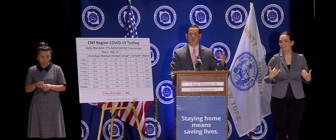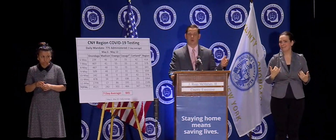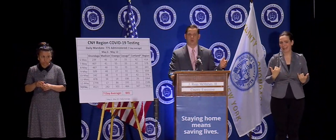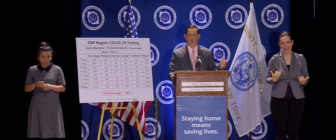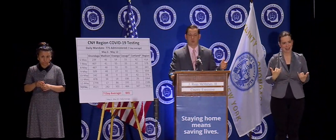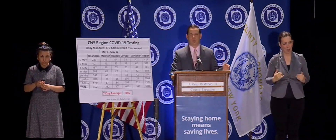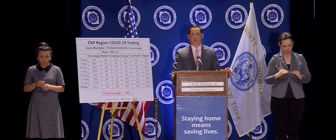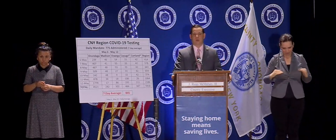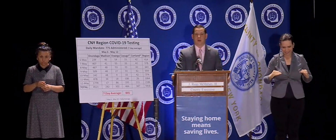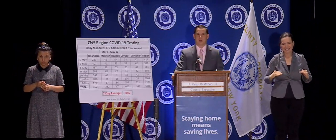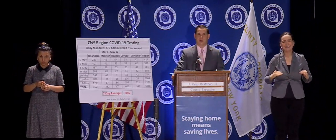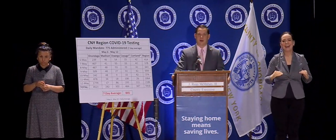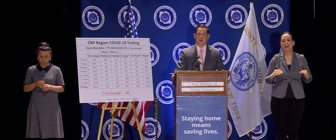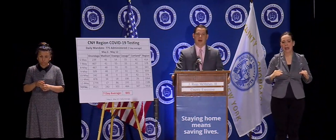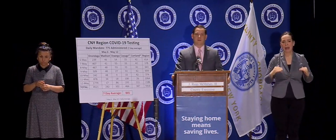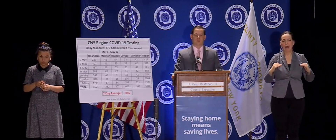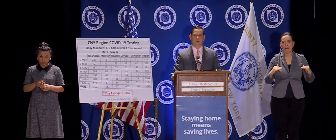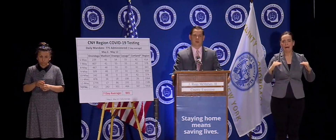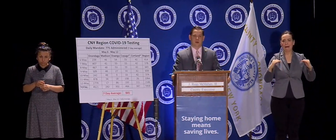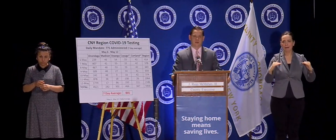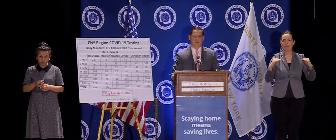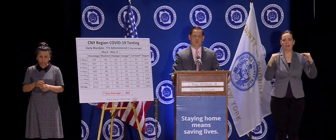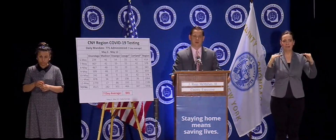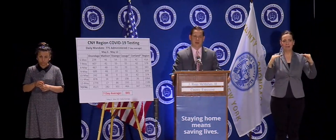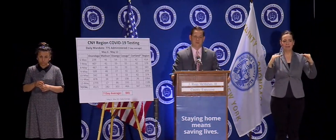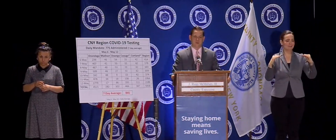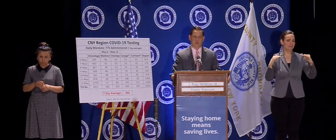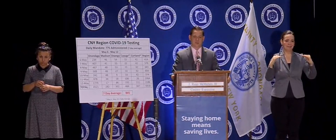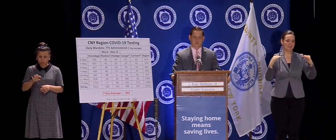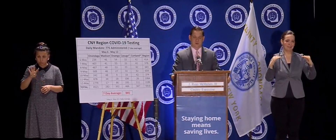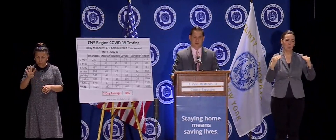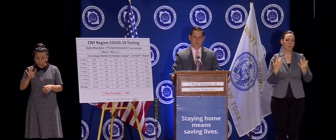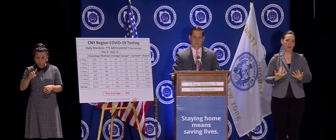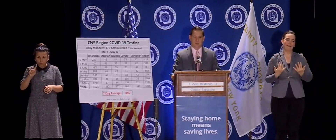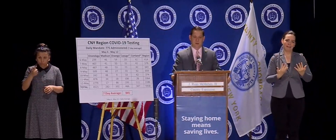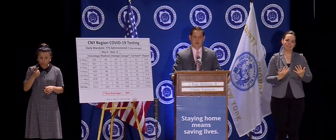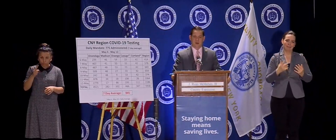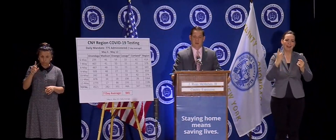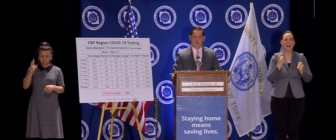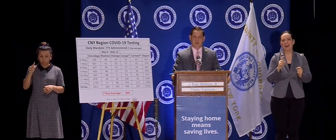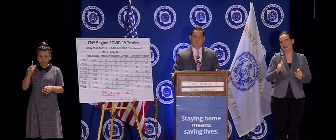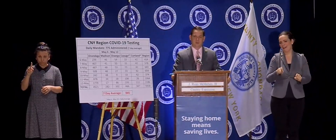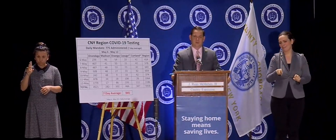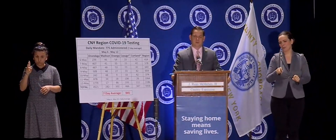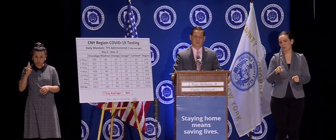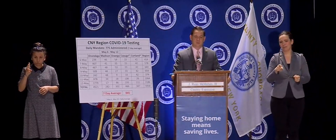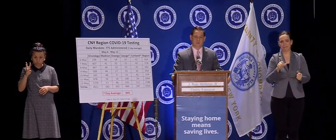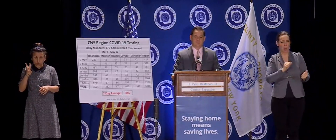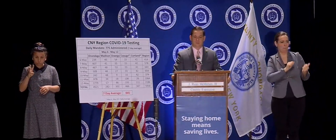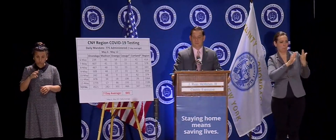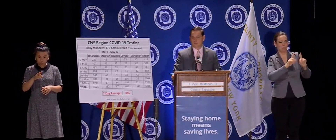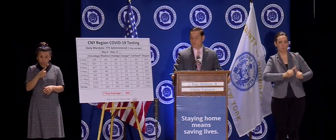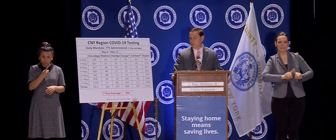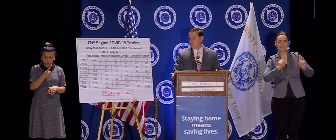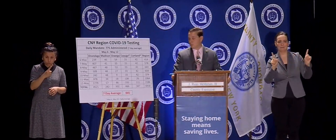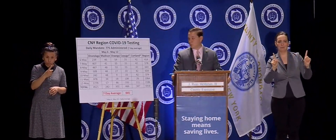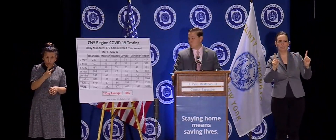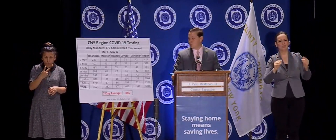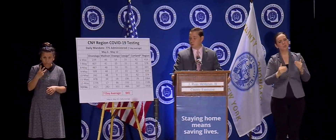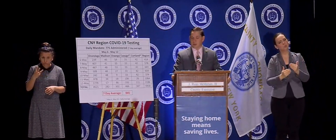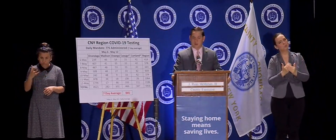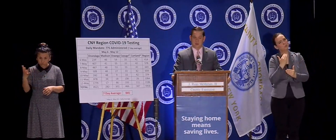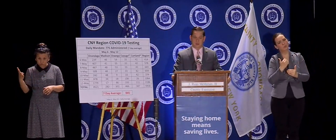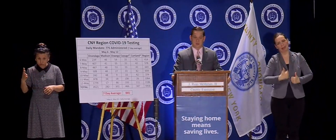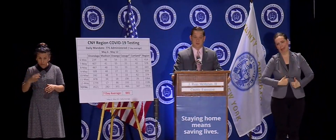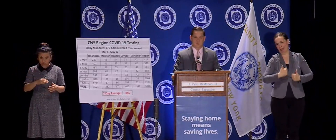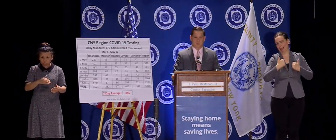can do in our day-to-day lives will be there. It's just we're going to have to do it differently. What about phase 1, though? What about this weekend? Well,